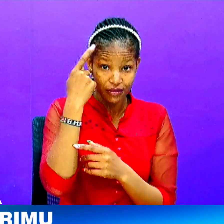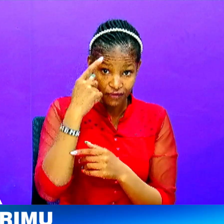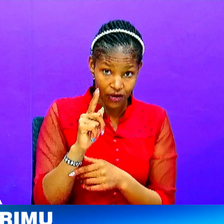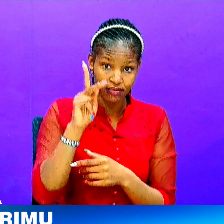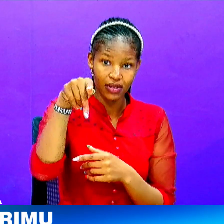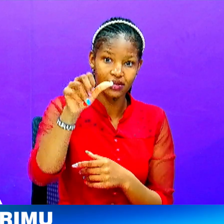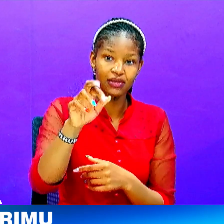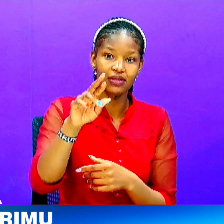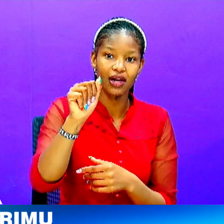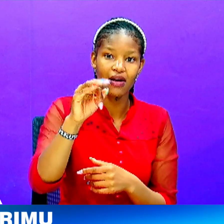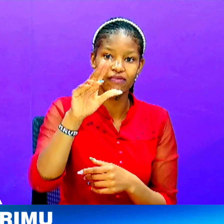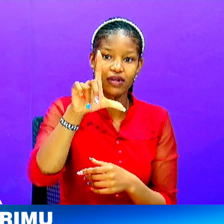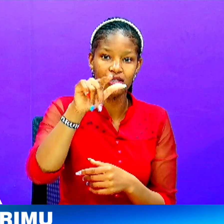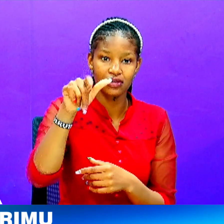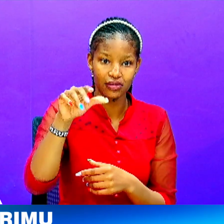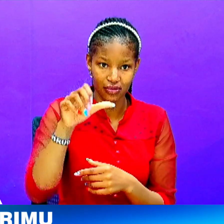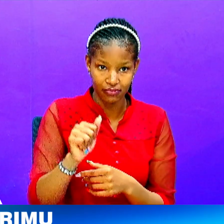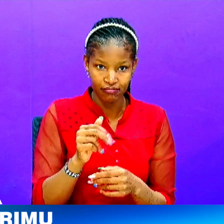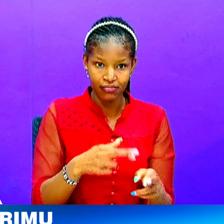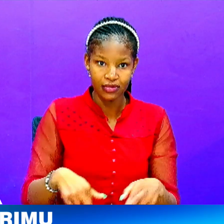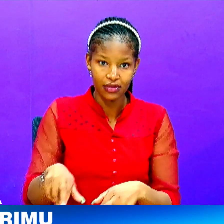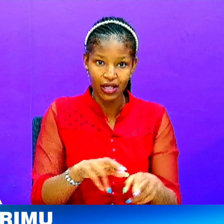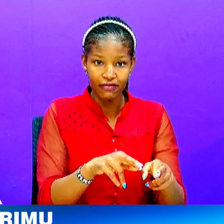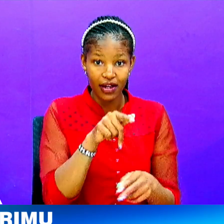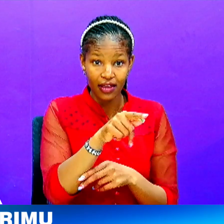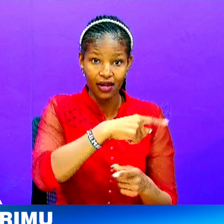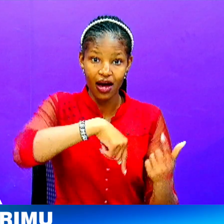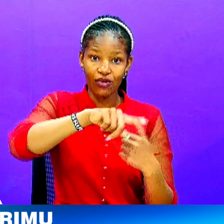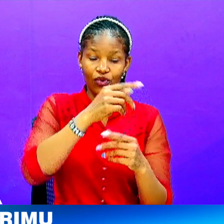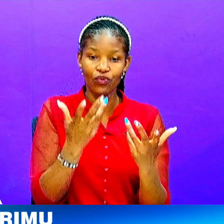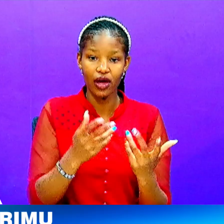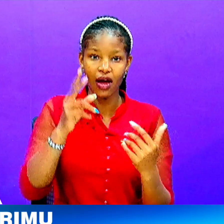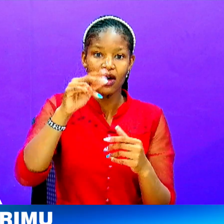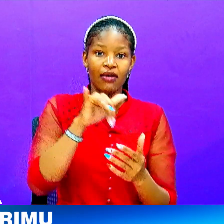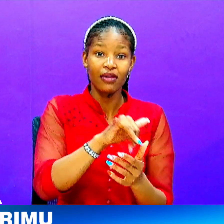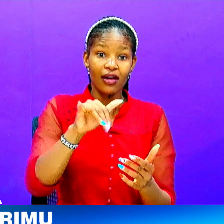roads around Nyayo National Stadium and Moi International Sports Center, Kasarani,